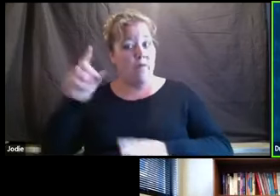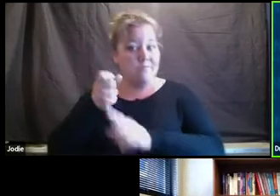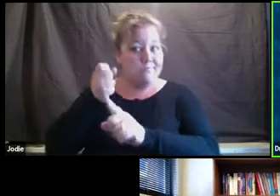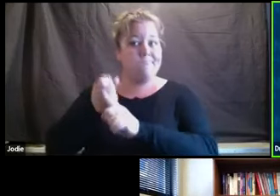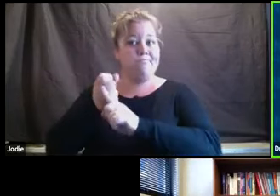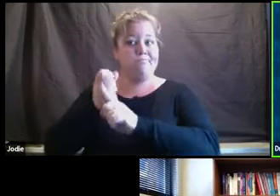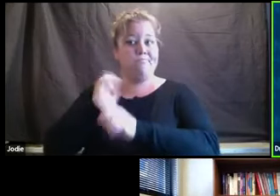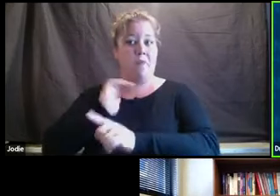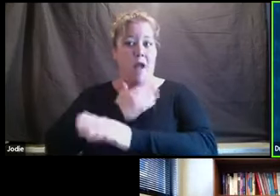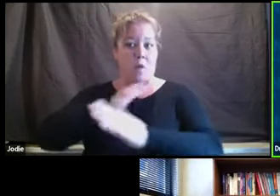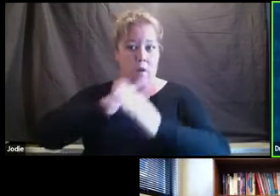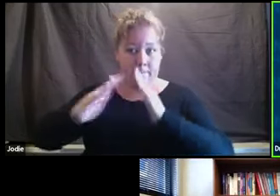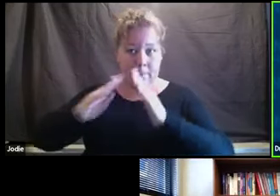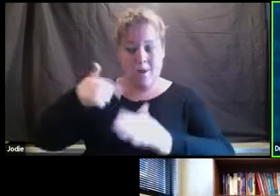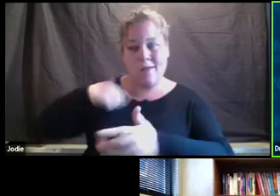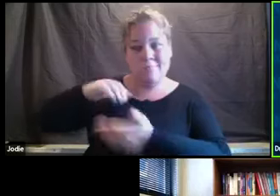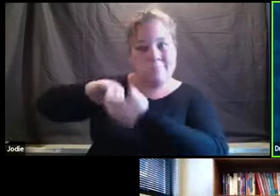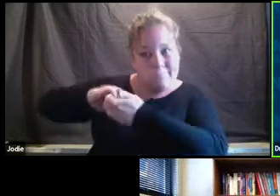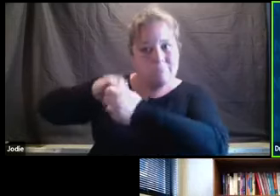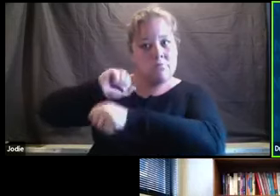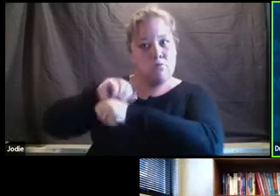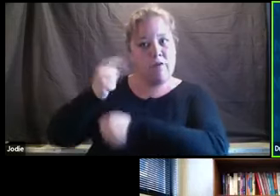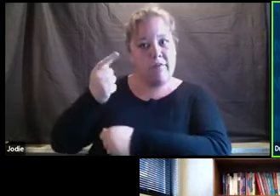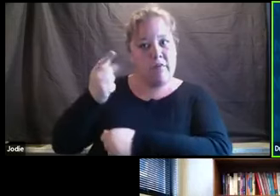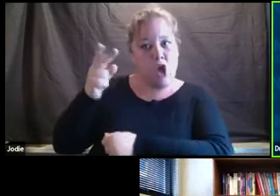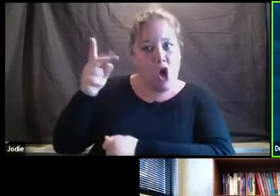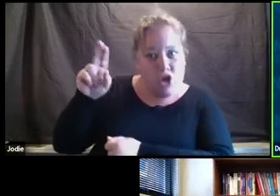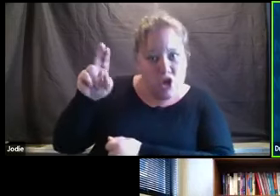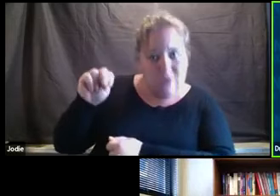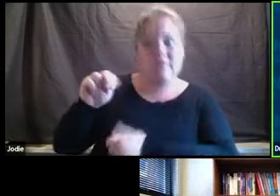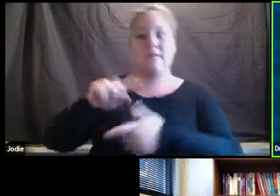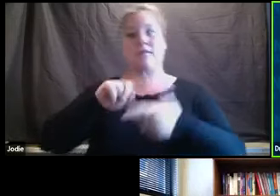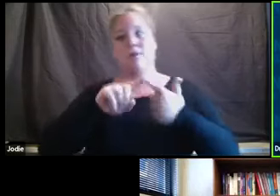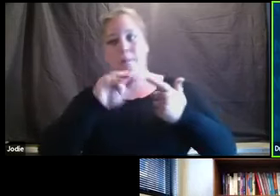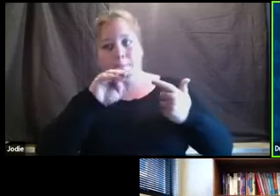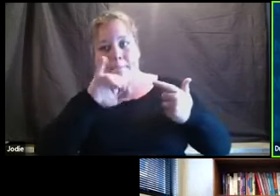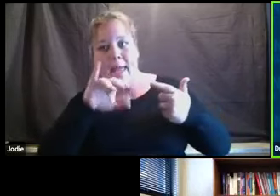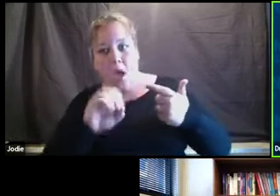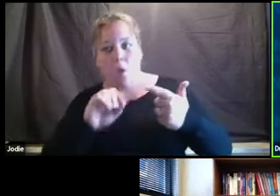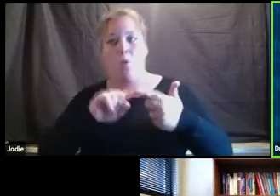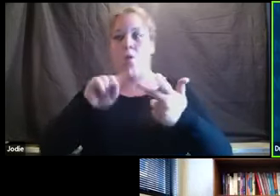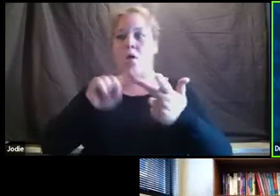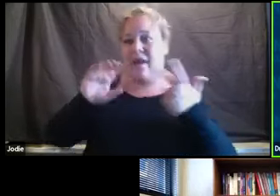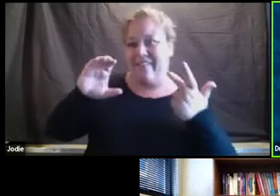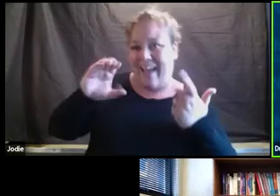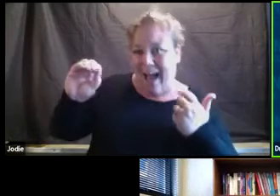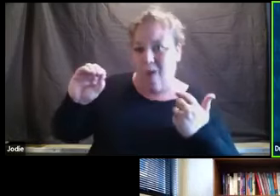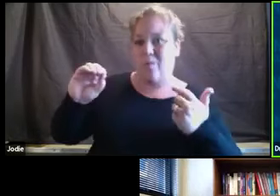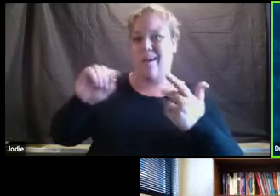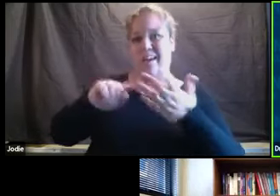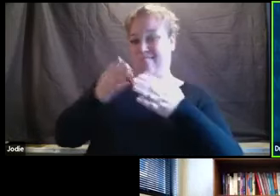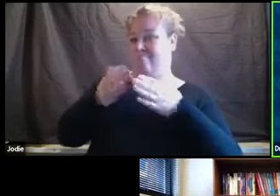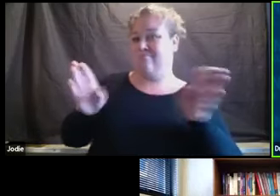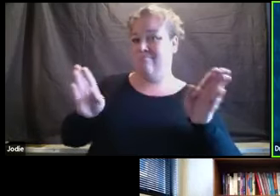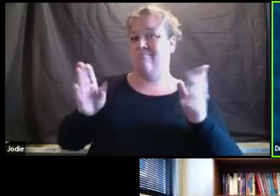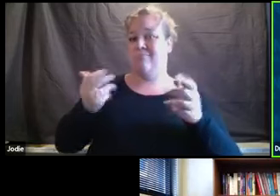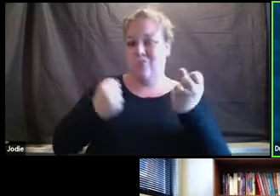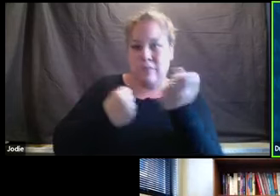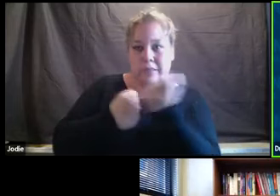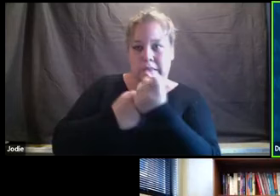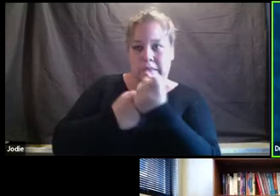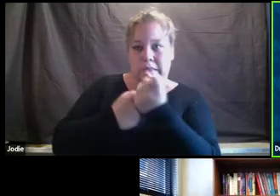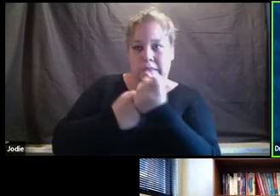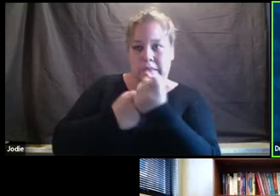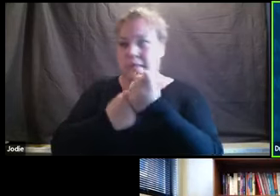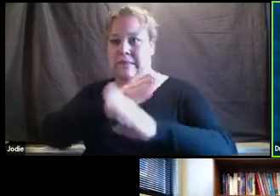long-term care facilities, the county and Mayo, to protect this very vulnerable population. And let me just pause